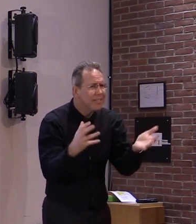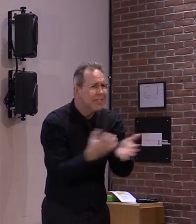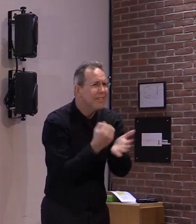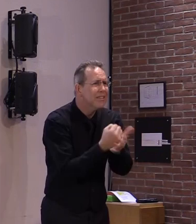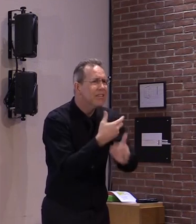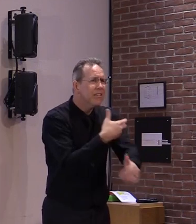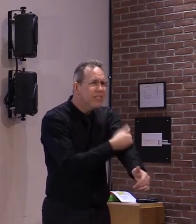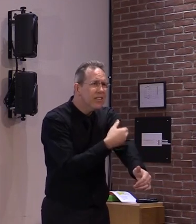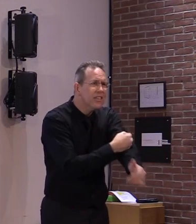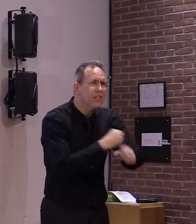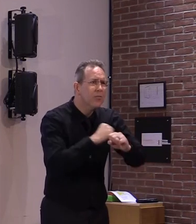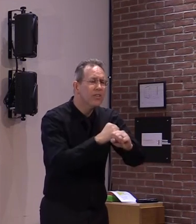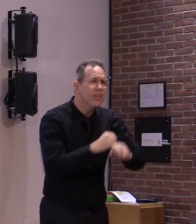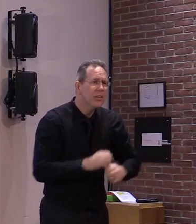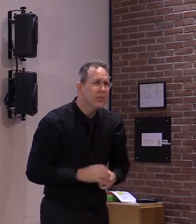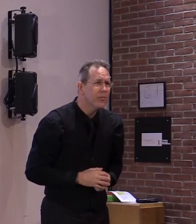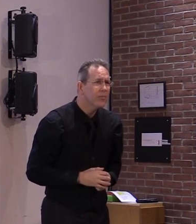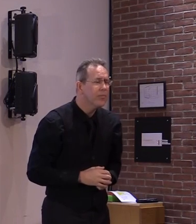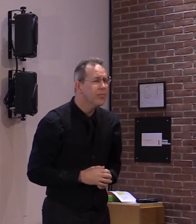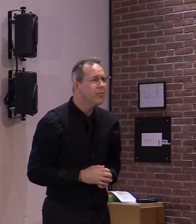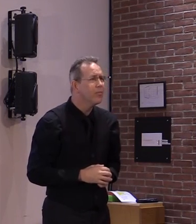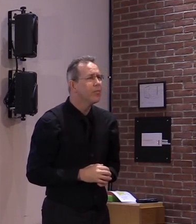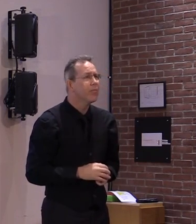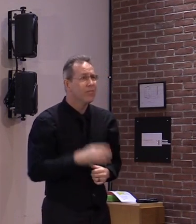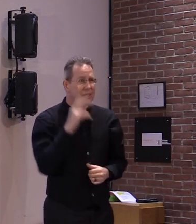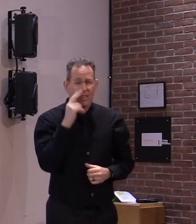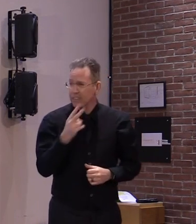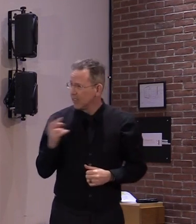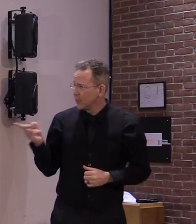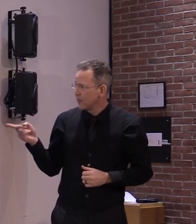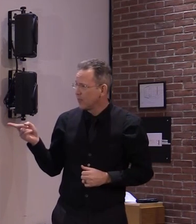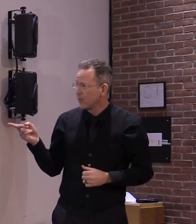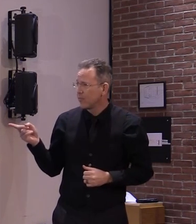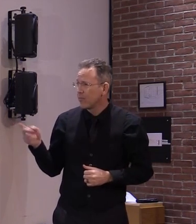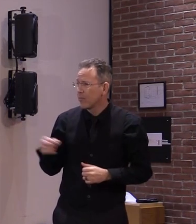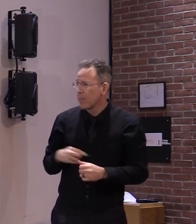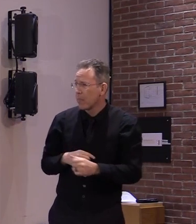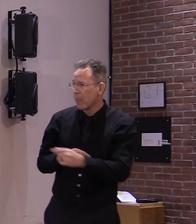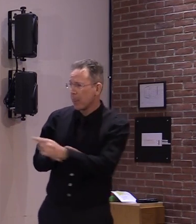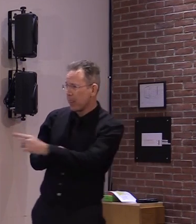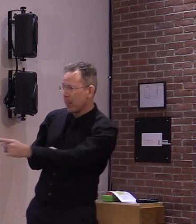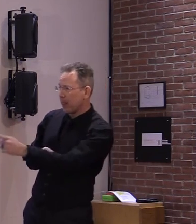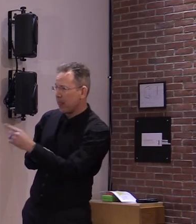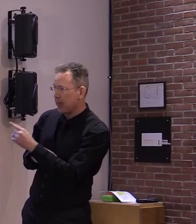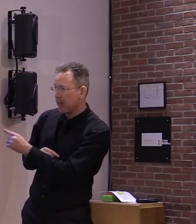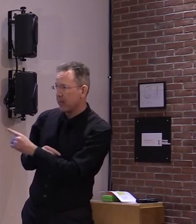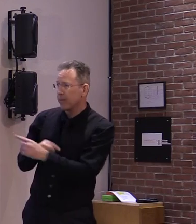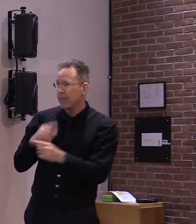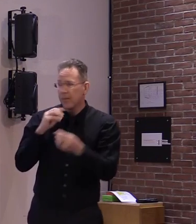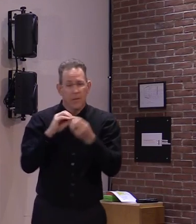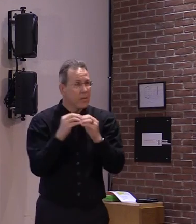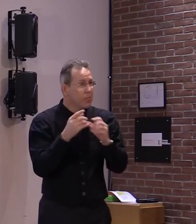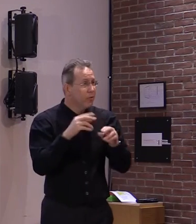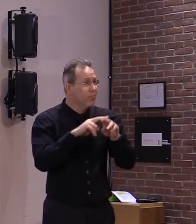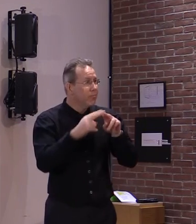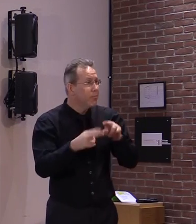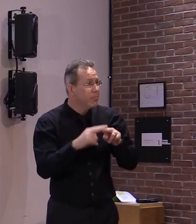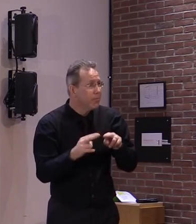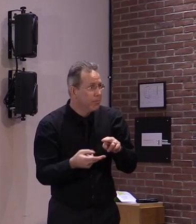home, the Northeast region experienced another week of significantly fewer cases compared to last, with just